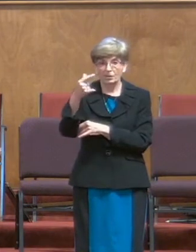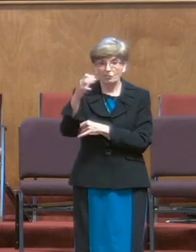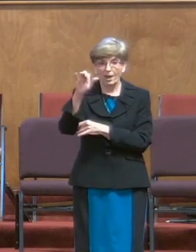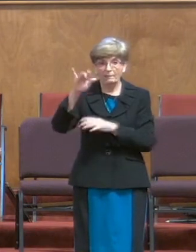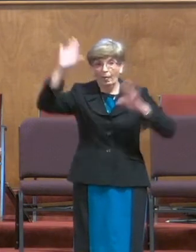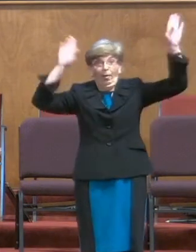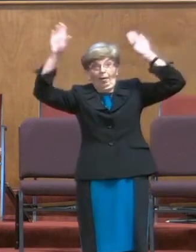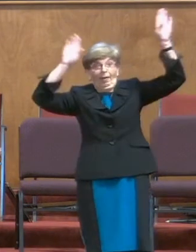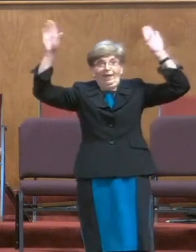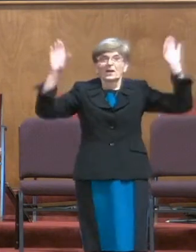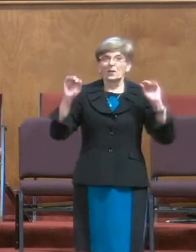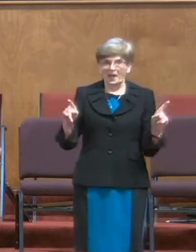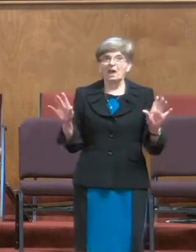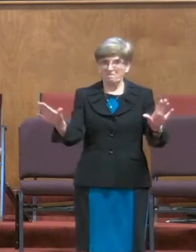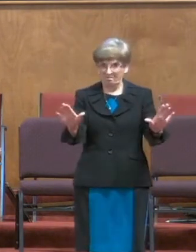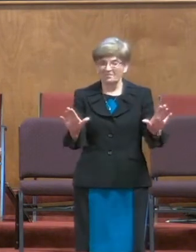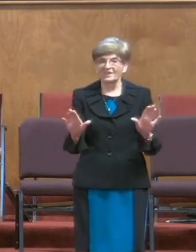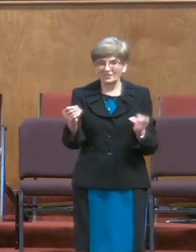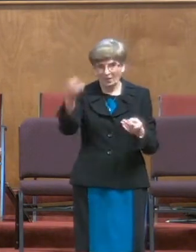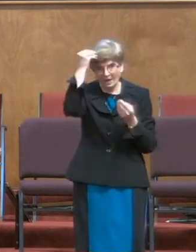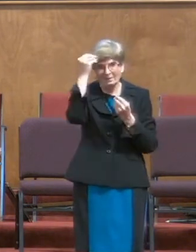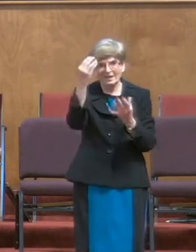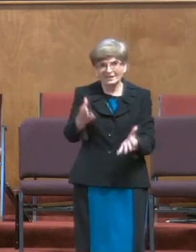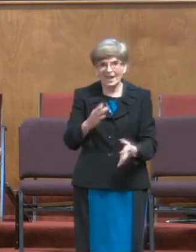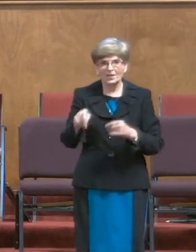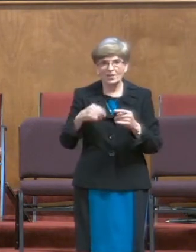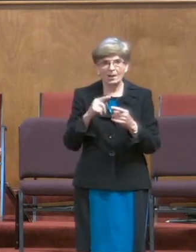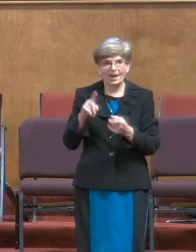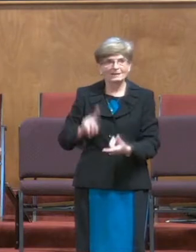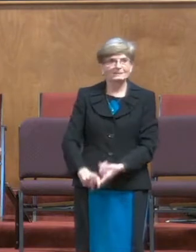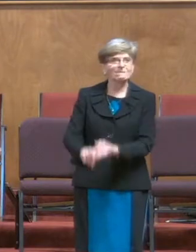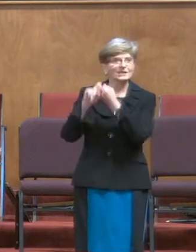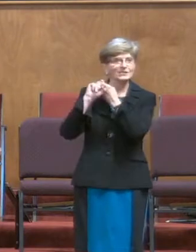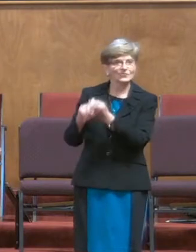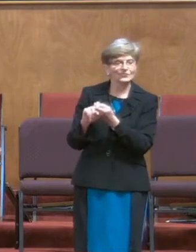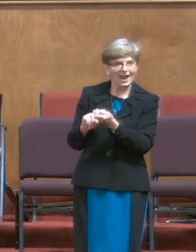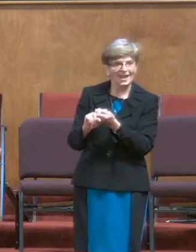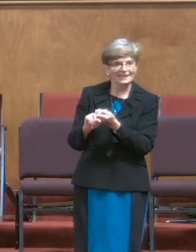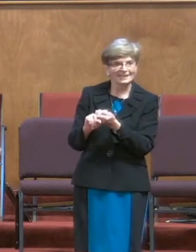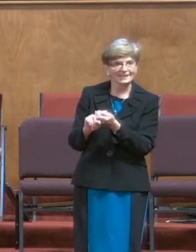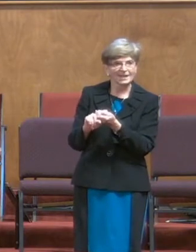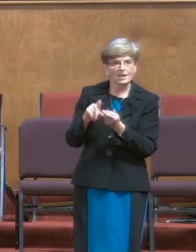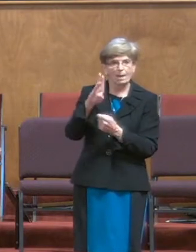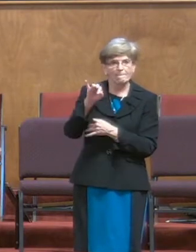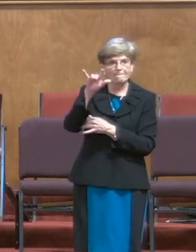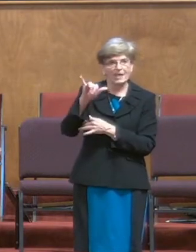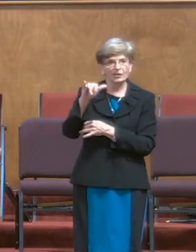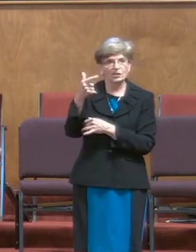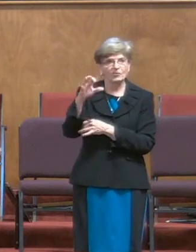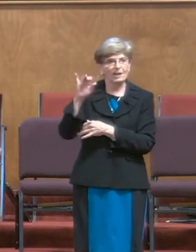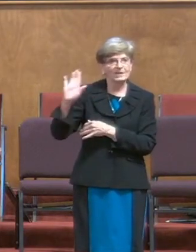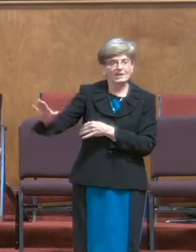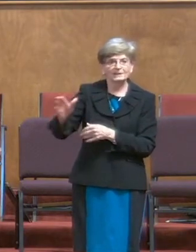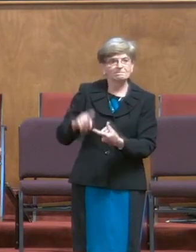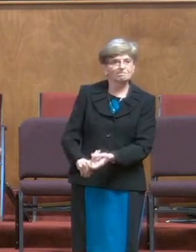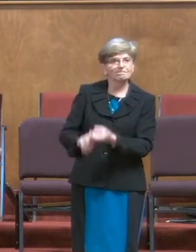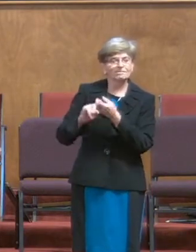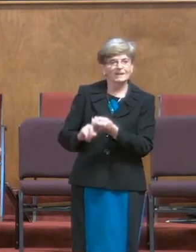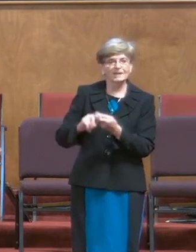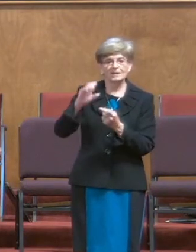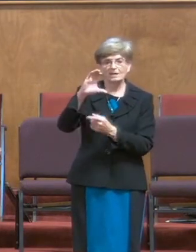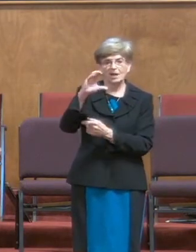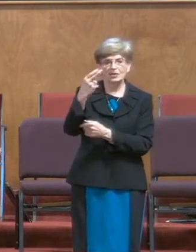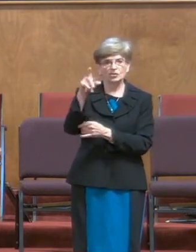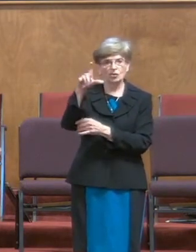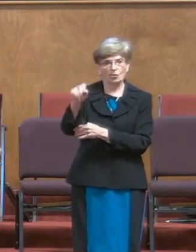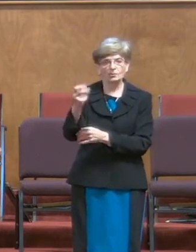Okay, so then you should know about Billy Graham's best friend in the whole world named Charles Templeton, who was an evangelist with